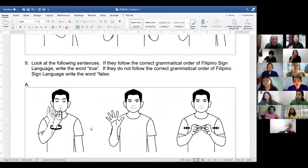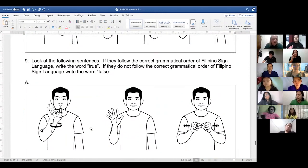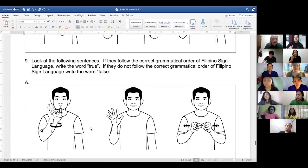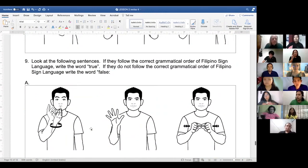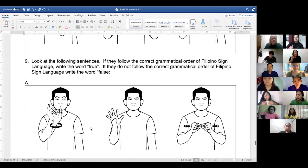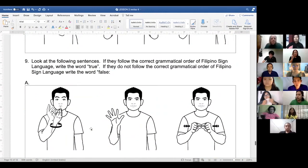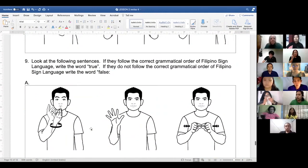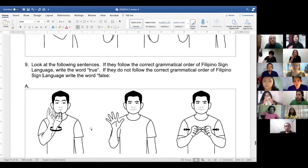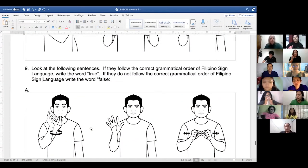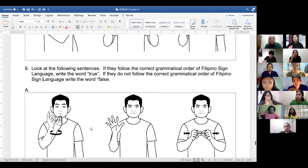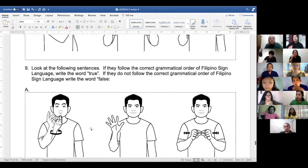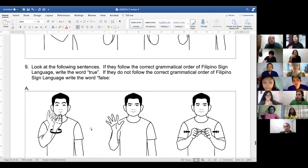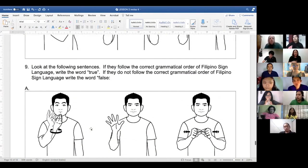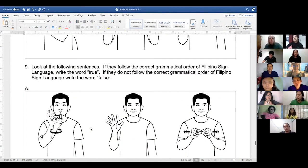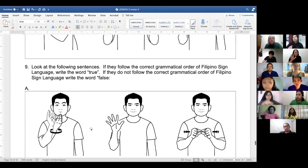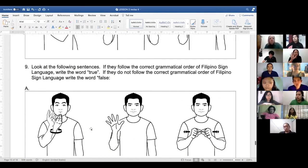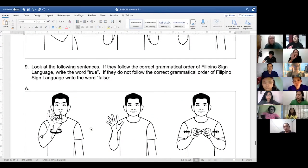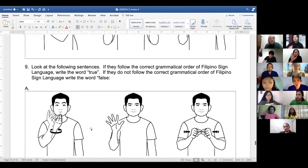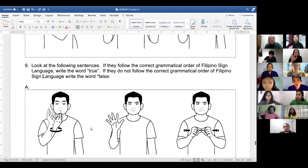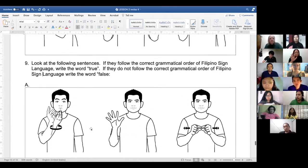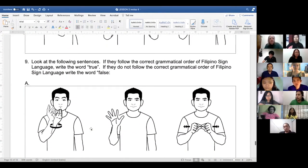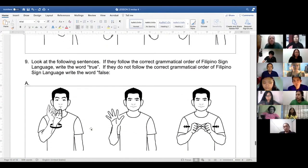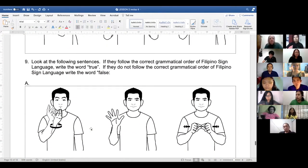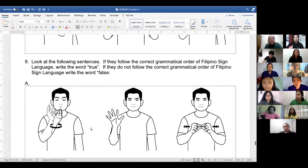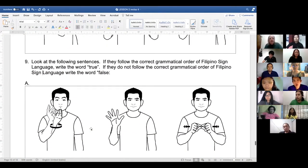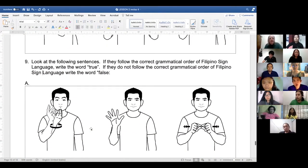Okay. You see the number 9,